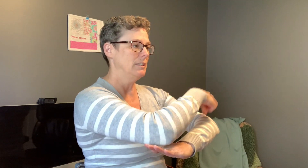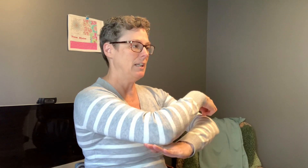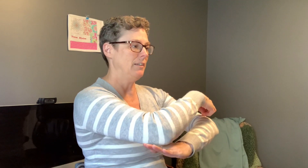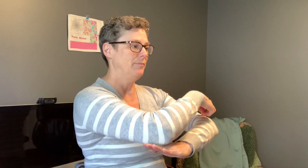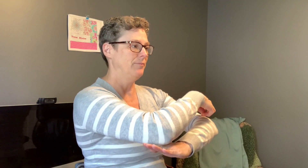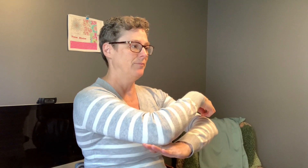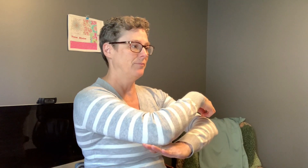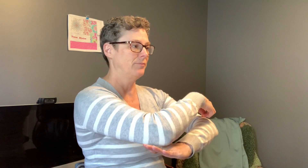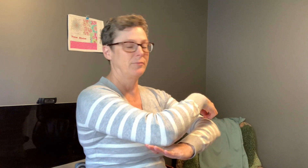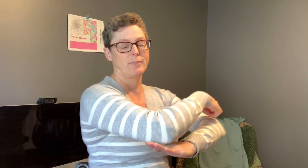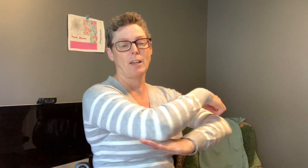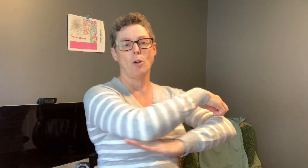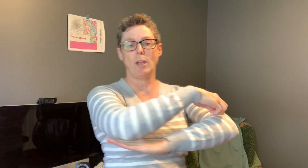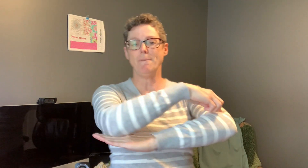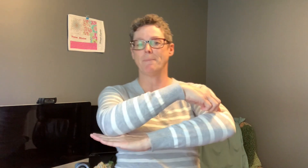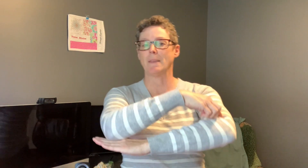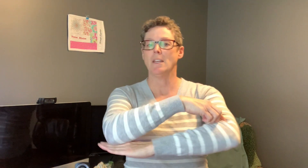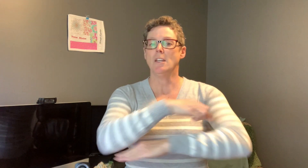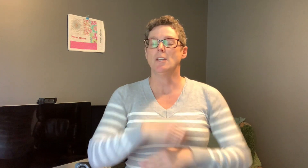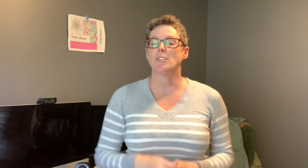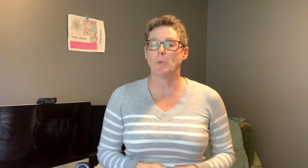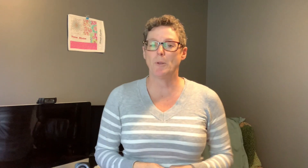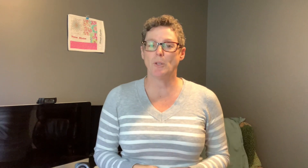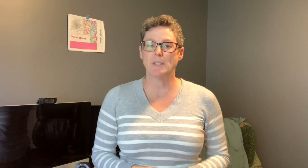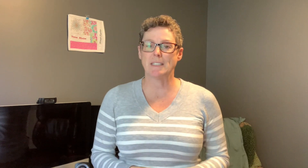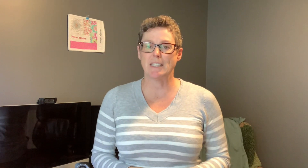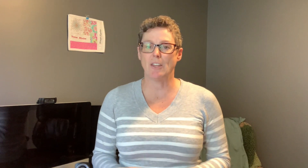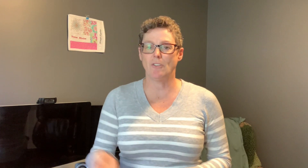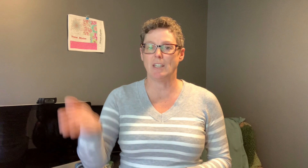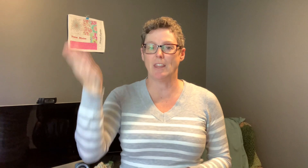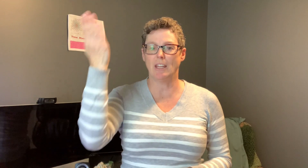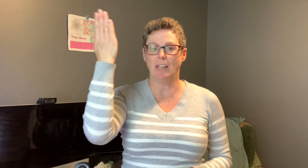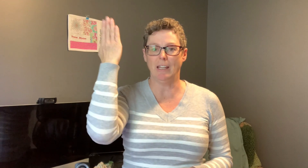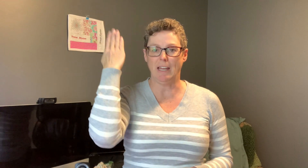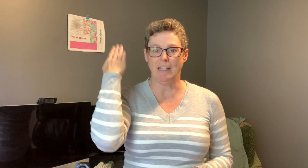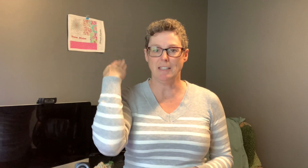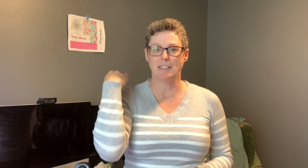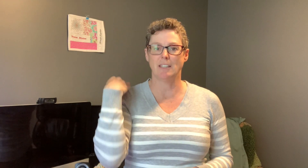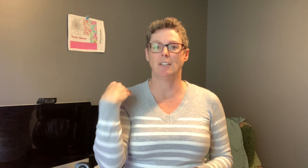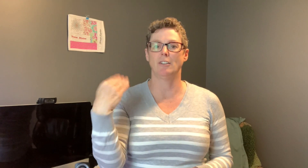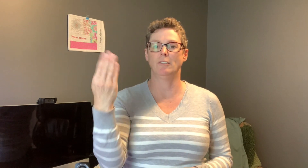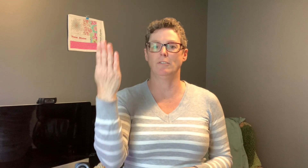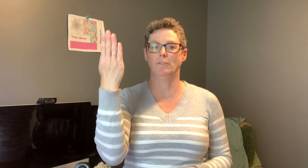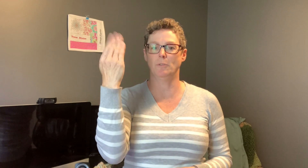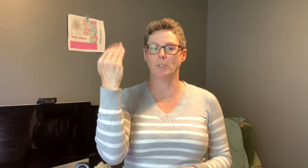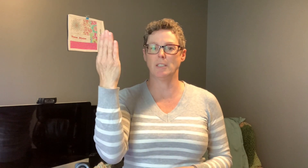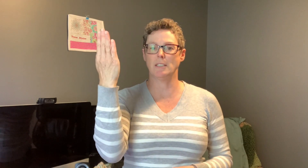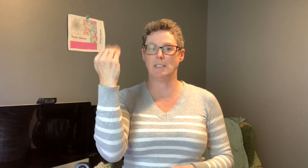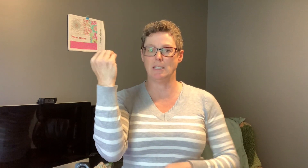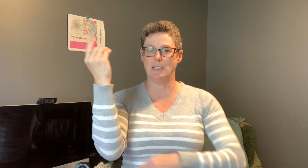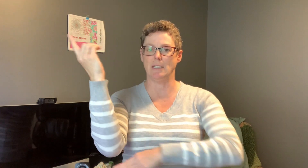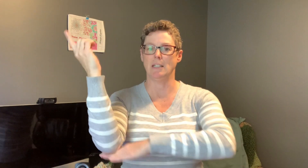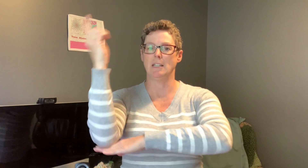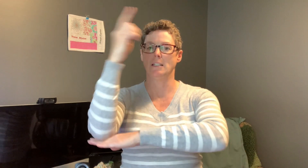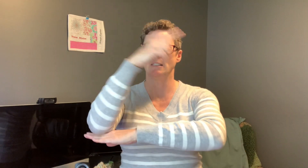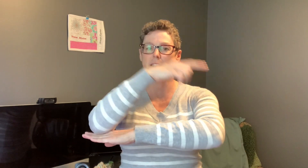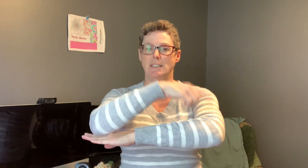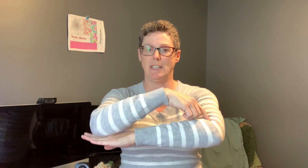day. Okay, so we put those together in the last 14